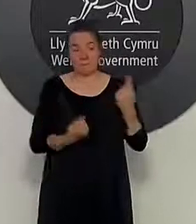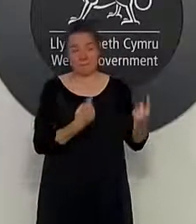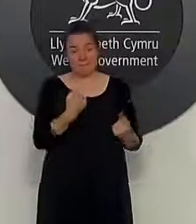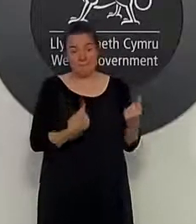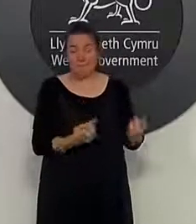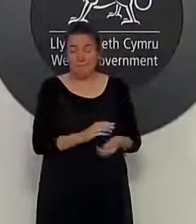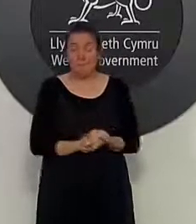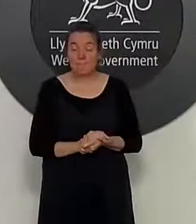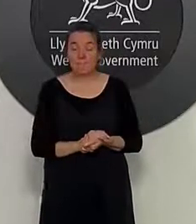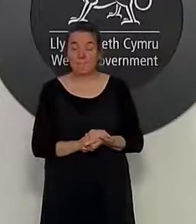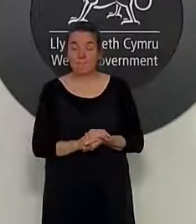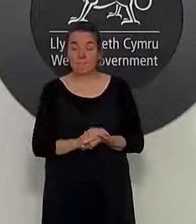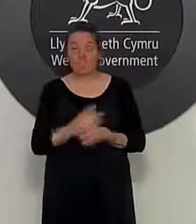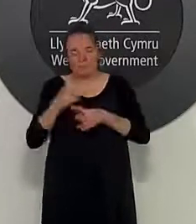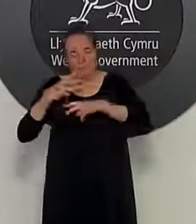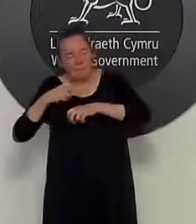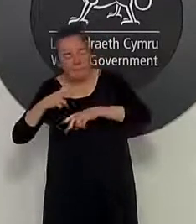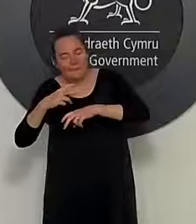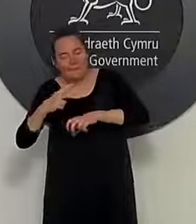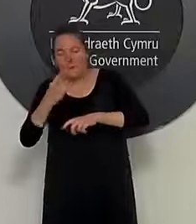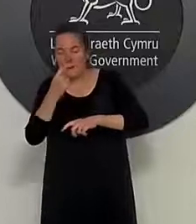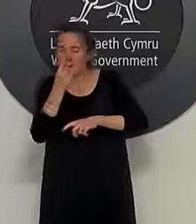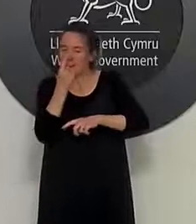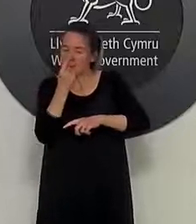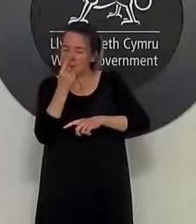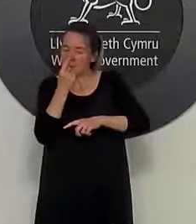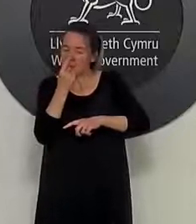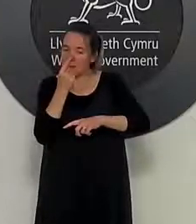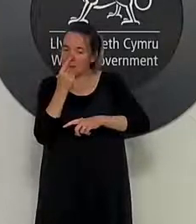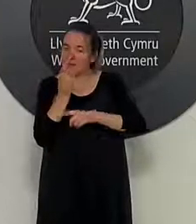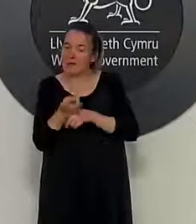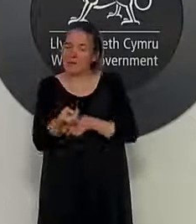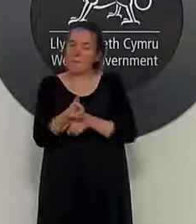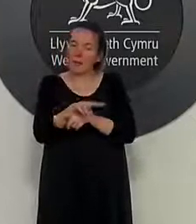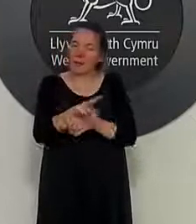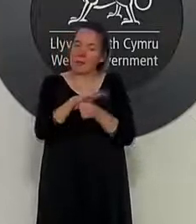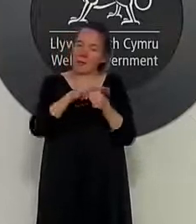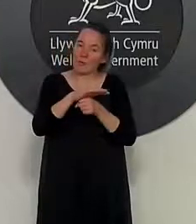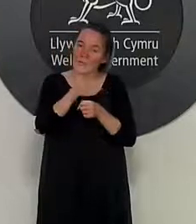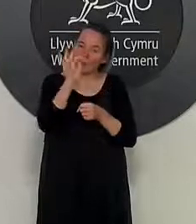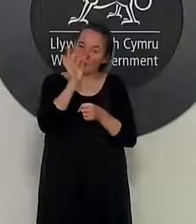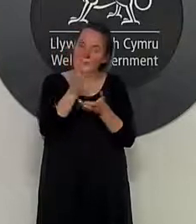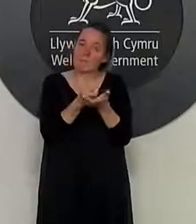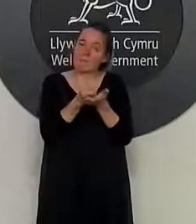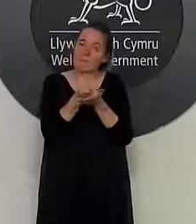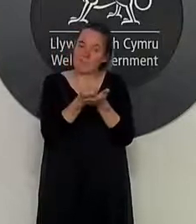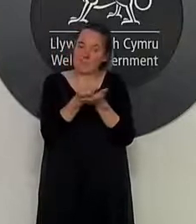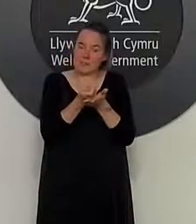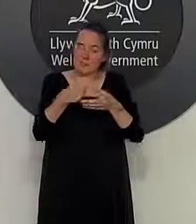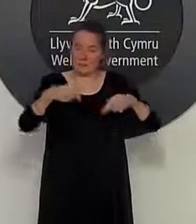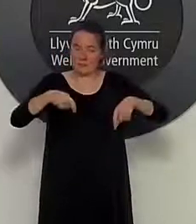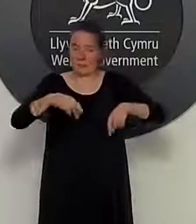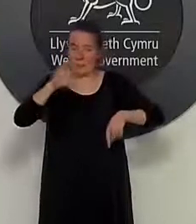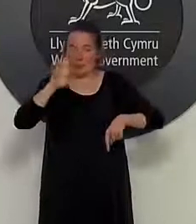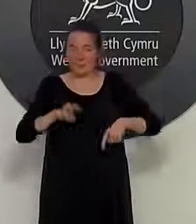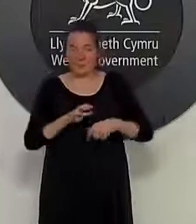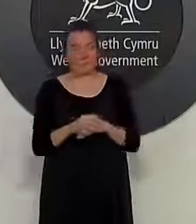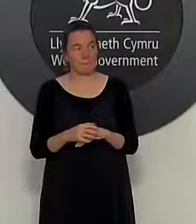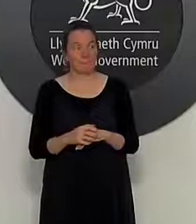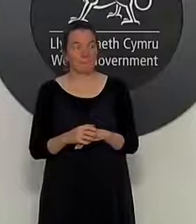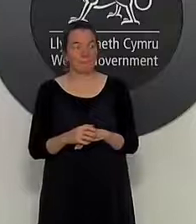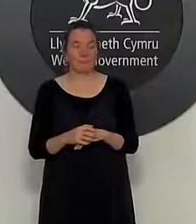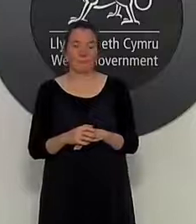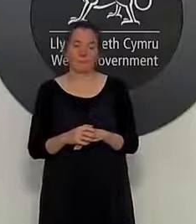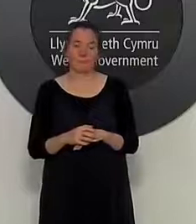investigating the possibility of reintroducing local authority mortgages here in Wales,